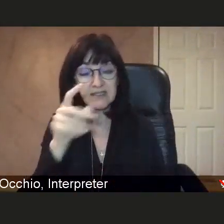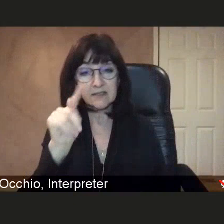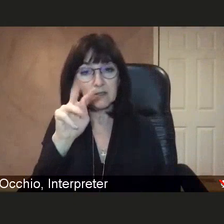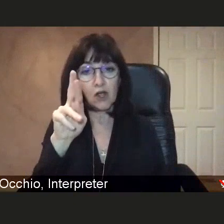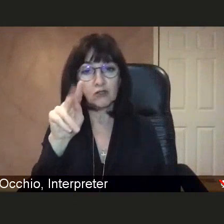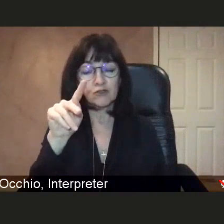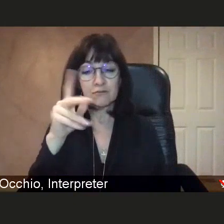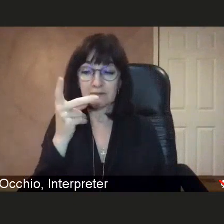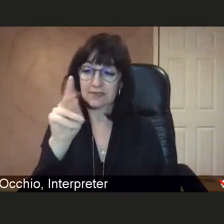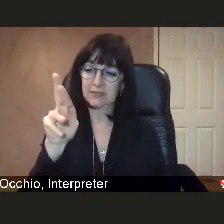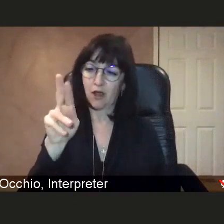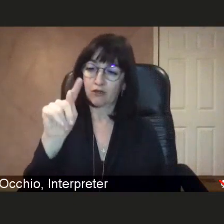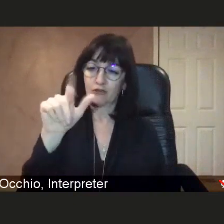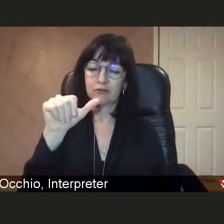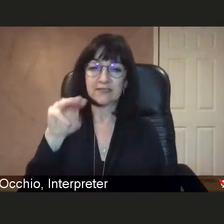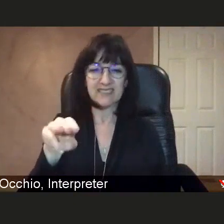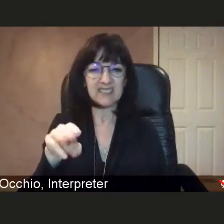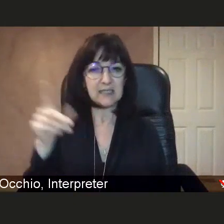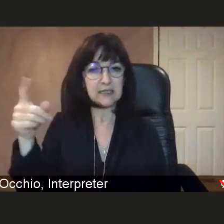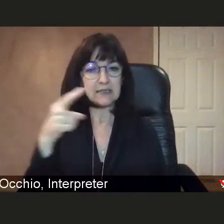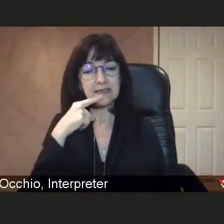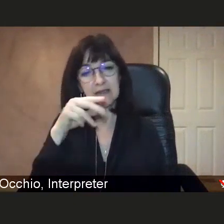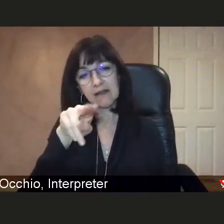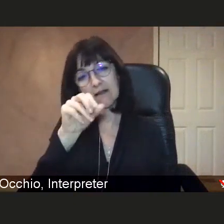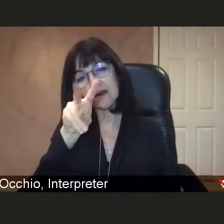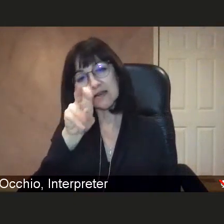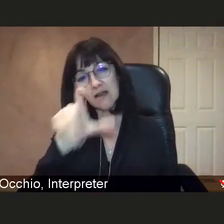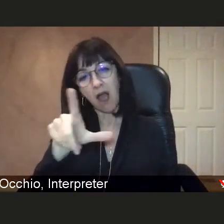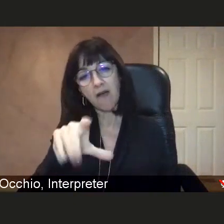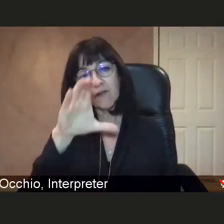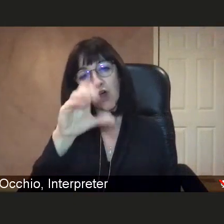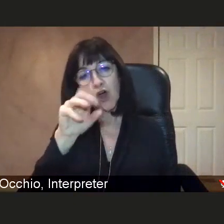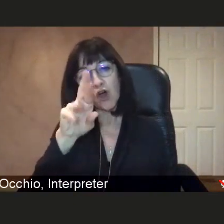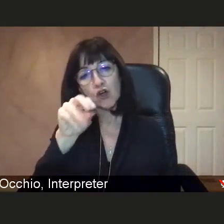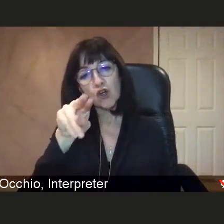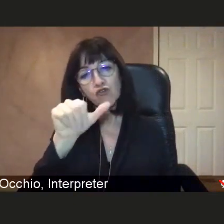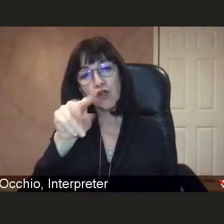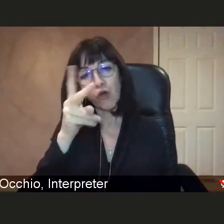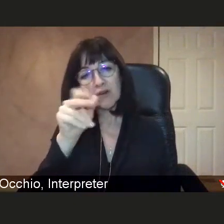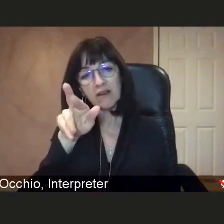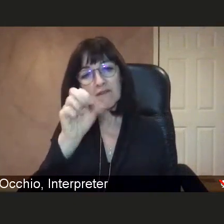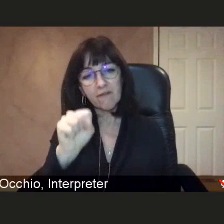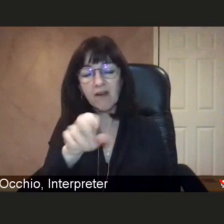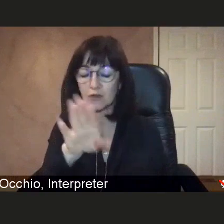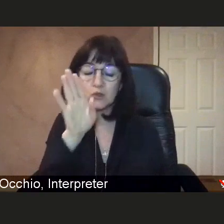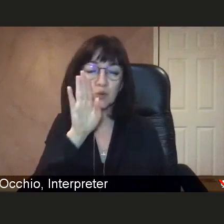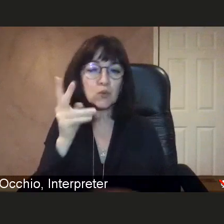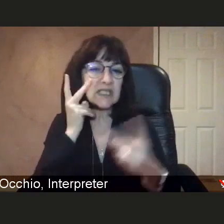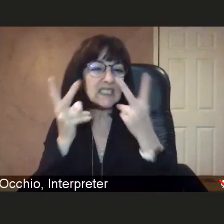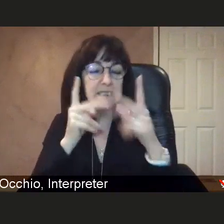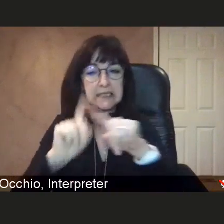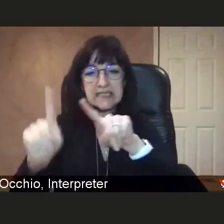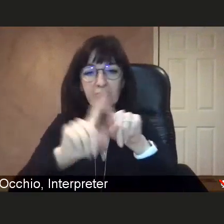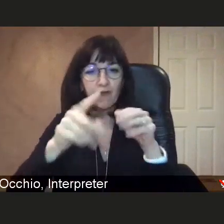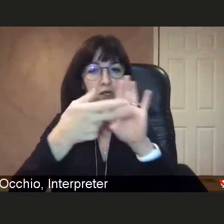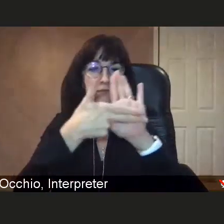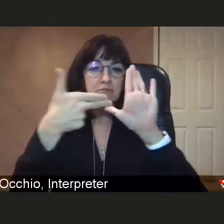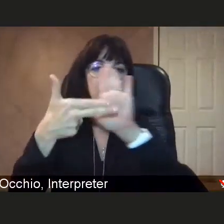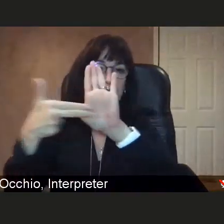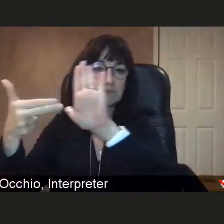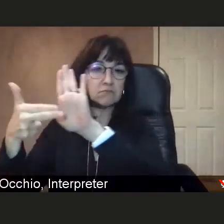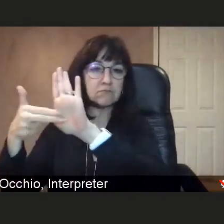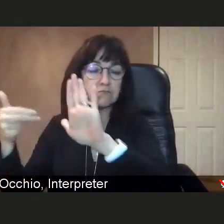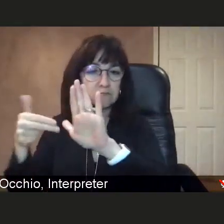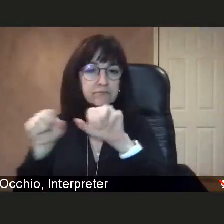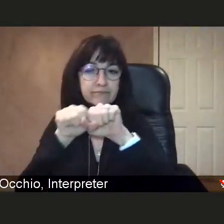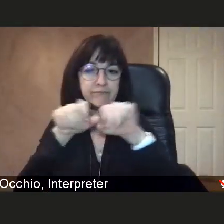is a novel coronavirus. You will hear it named several different things throughout the media and throughout the